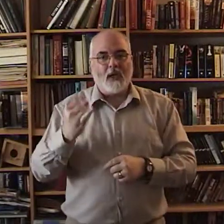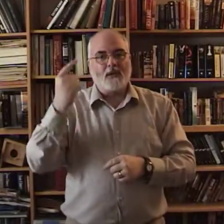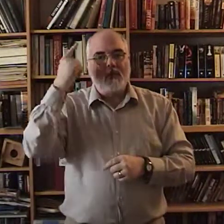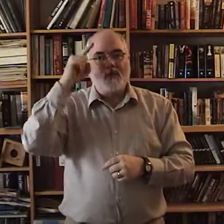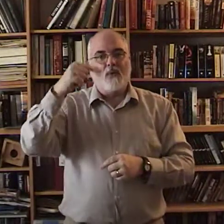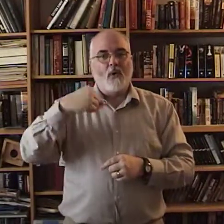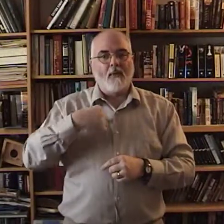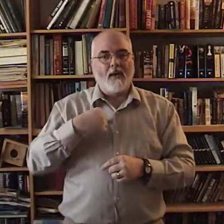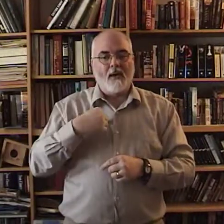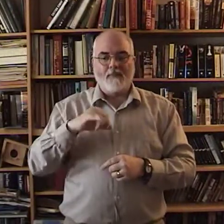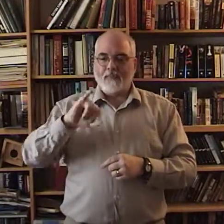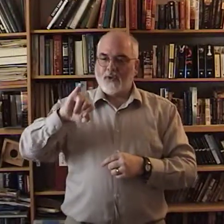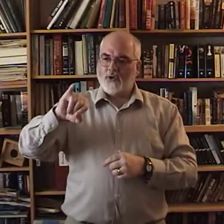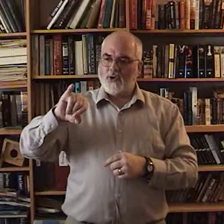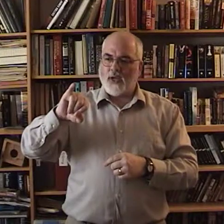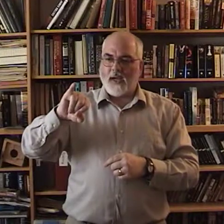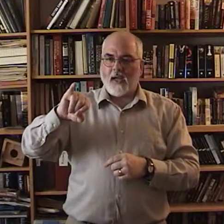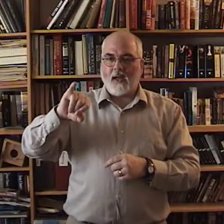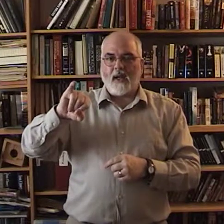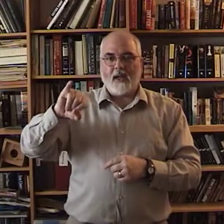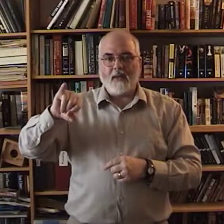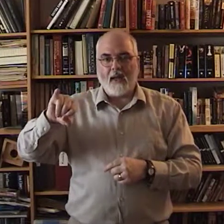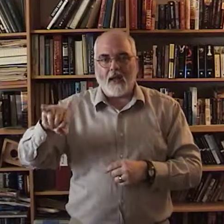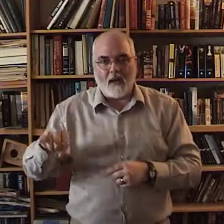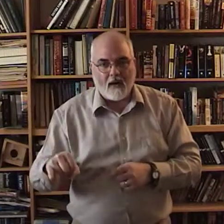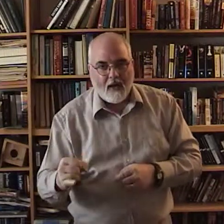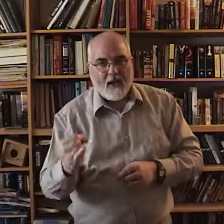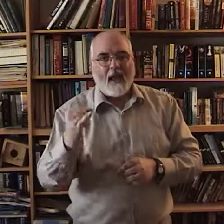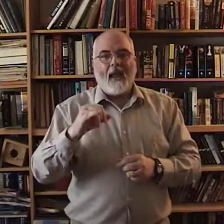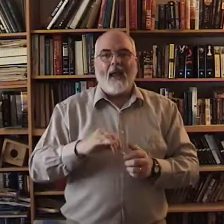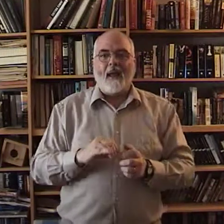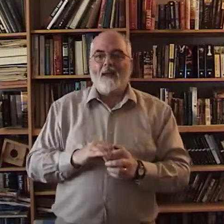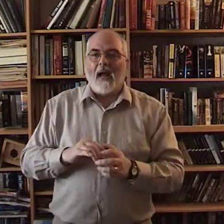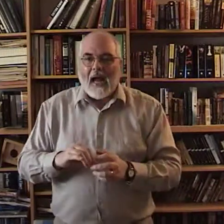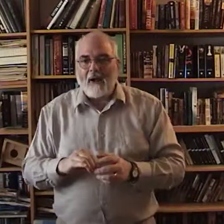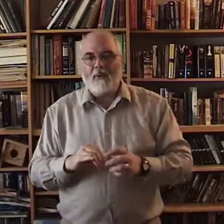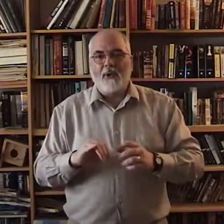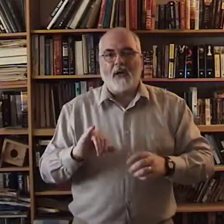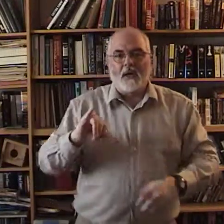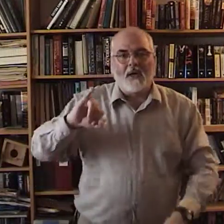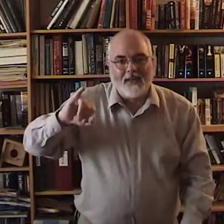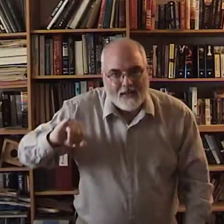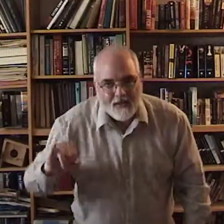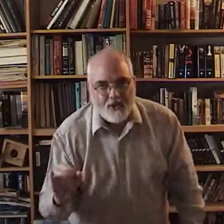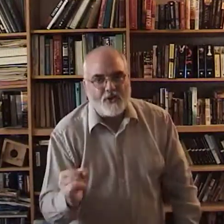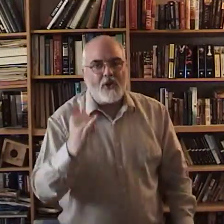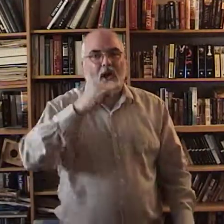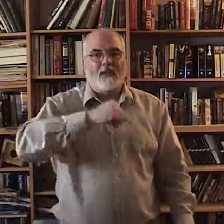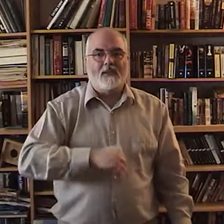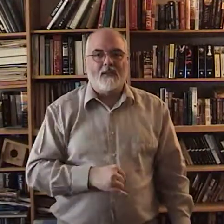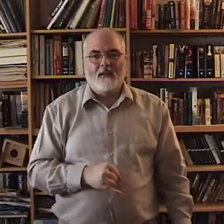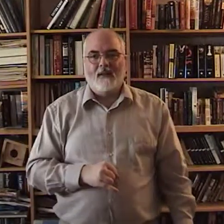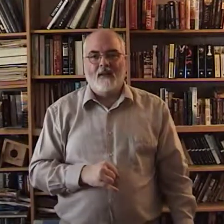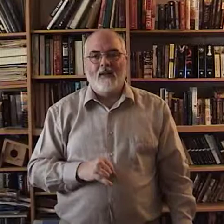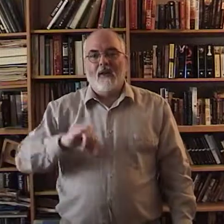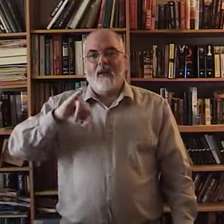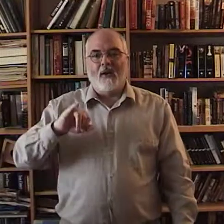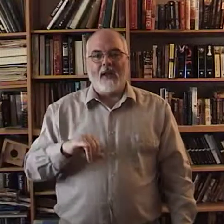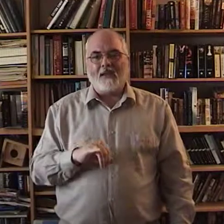just for me. J in the air. And I would put a little just. Okay, it's